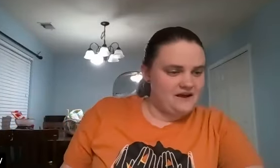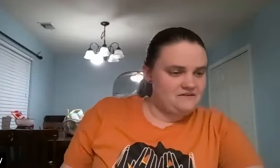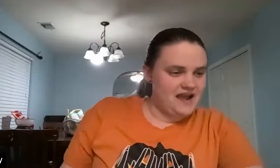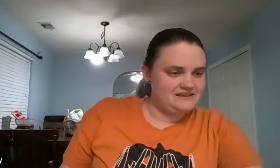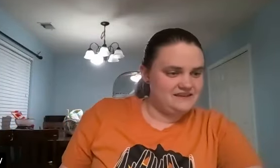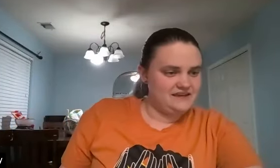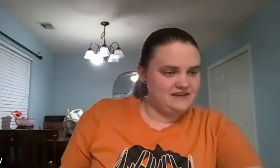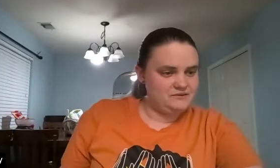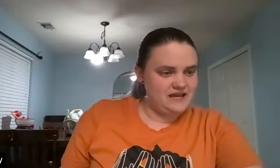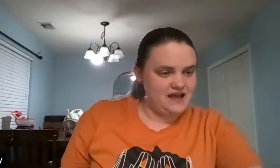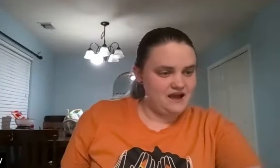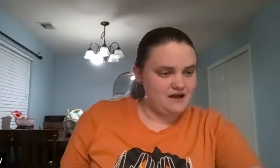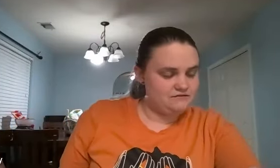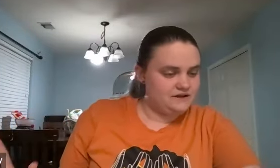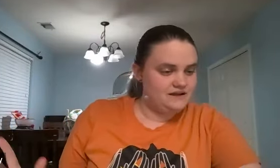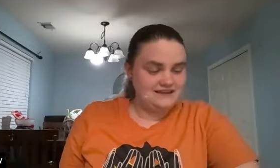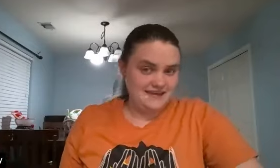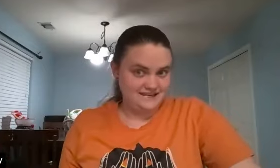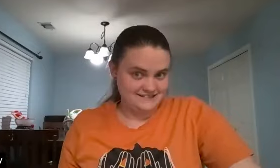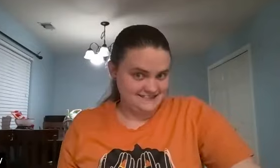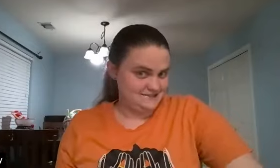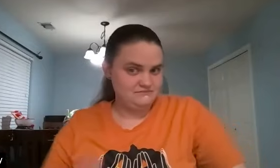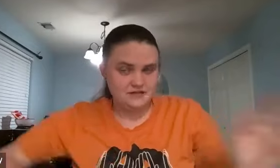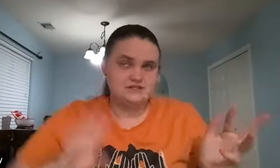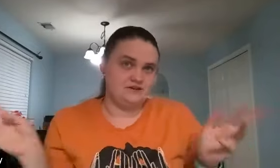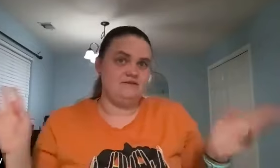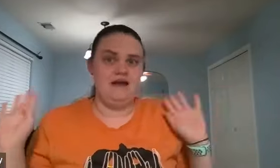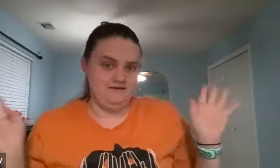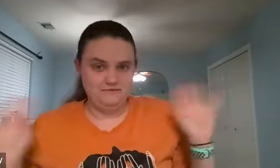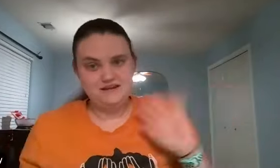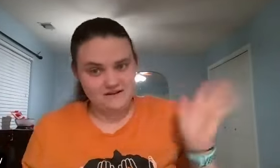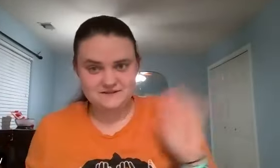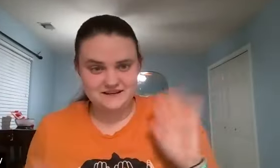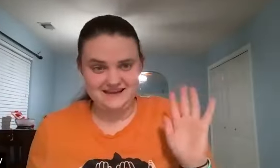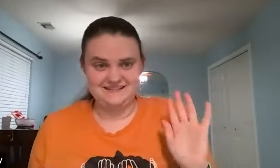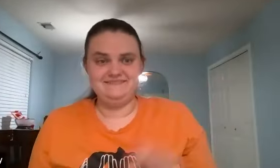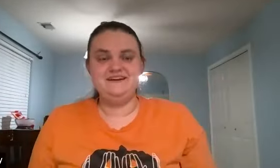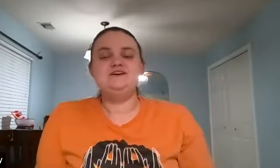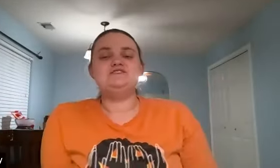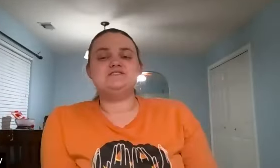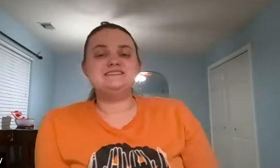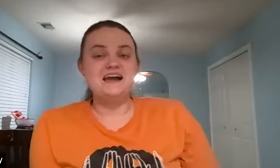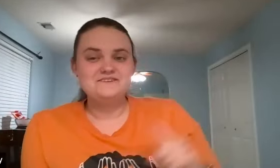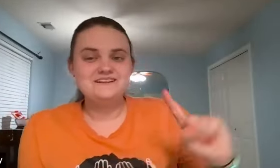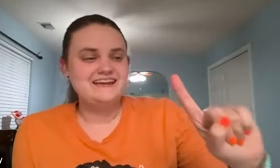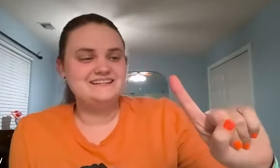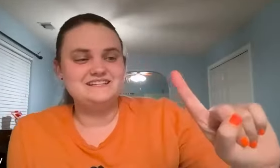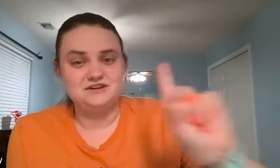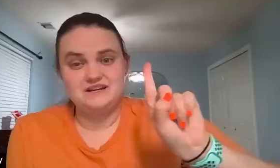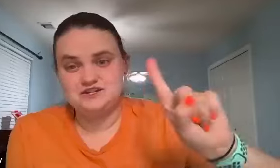All right, then we have candy, because everybody loves our candy. So the sign for candy is you're going to get your